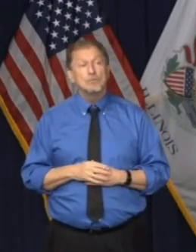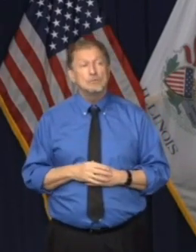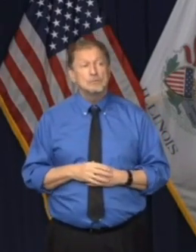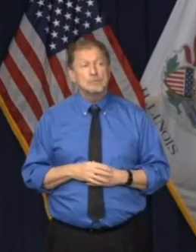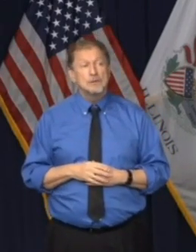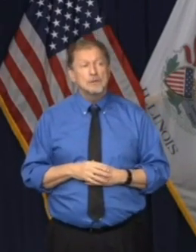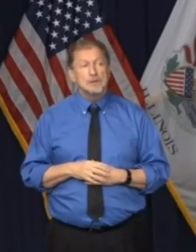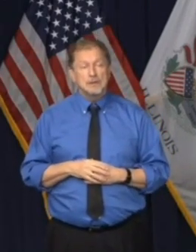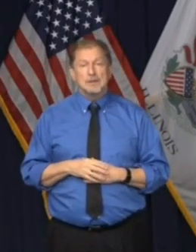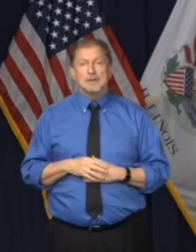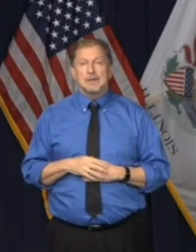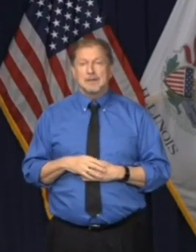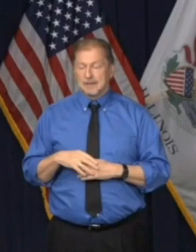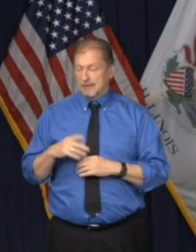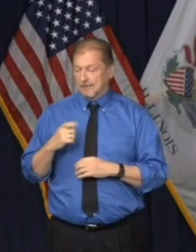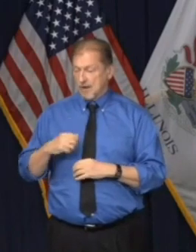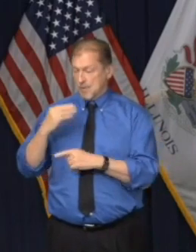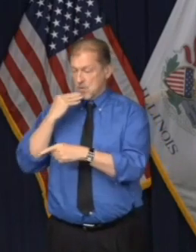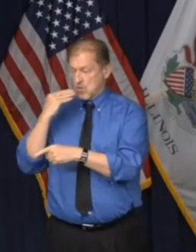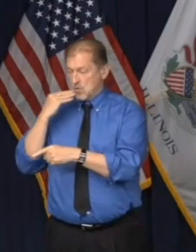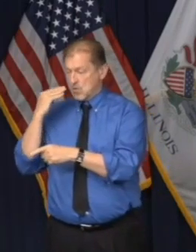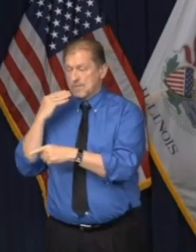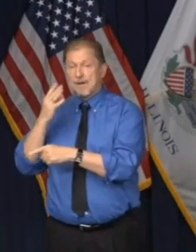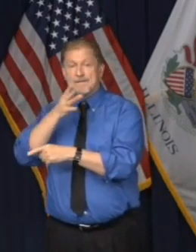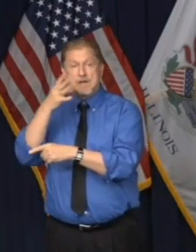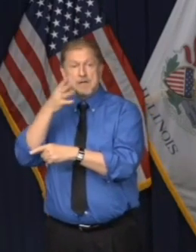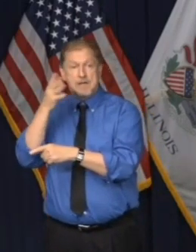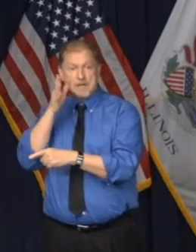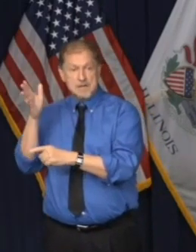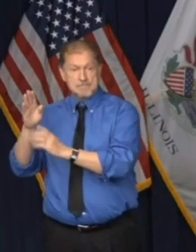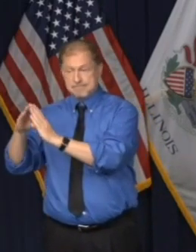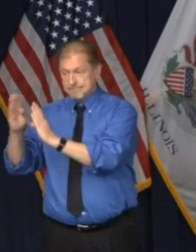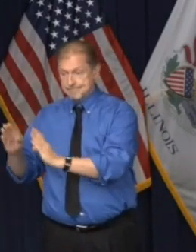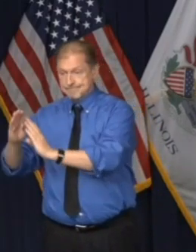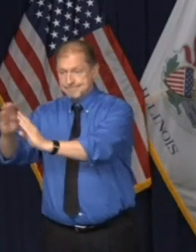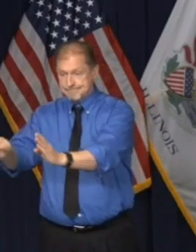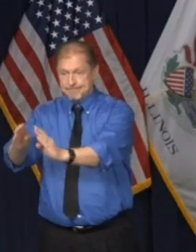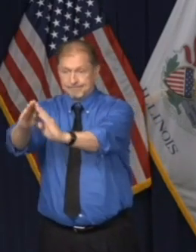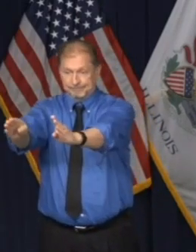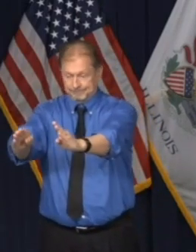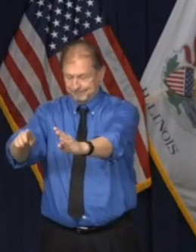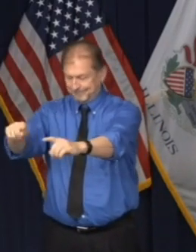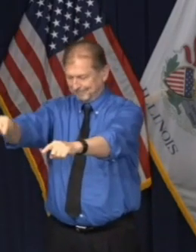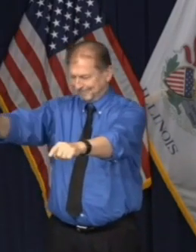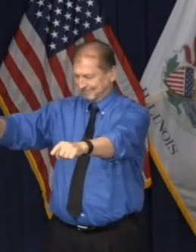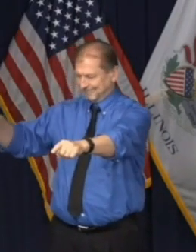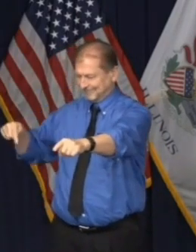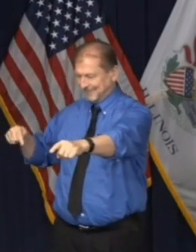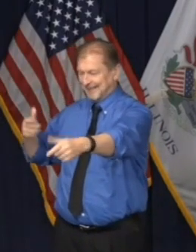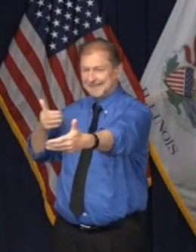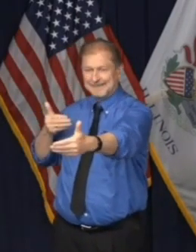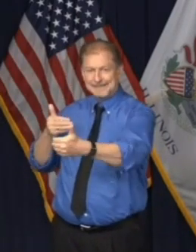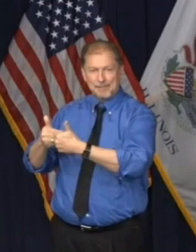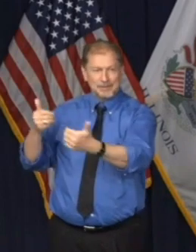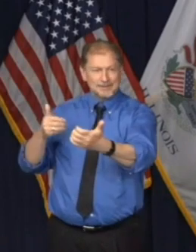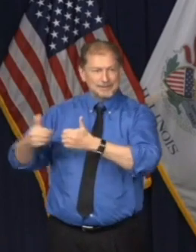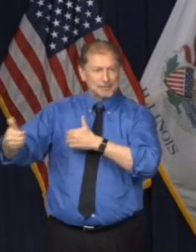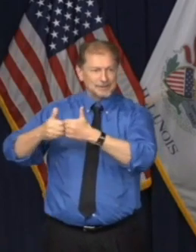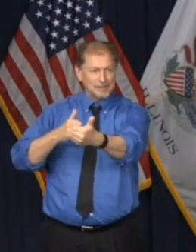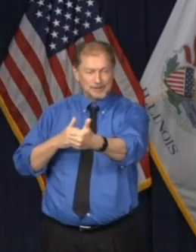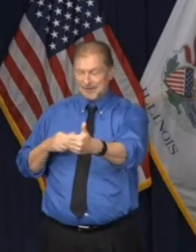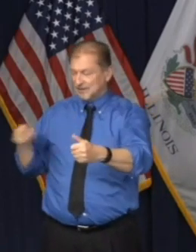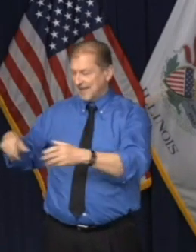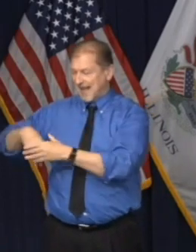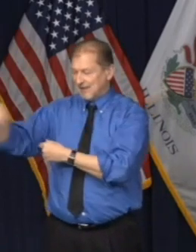imagine, between people's homes in rural areas of Illinois. And so, the idea of people going outside and wearing a